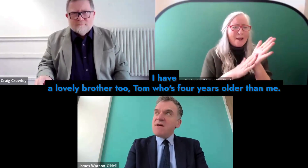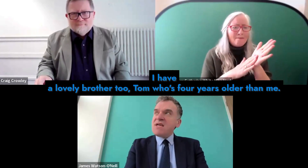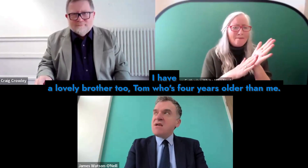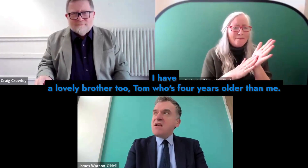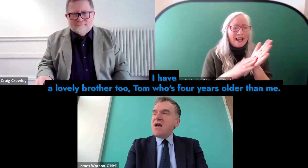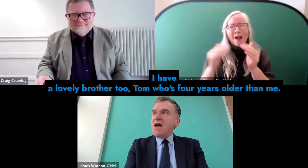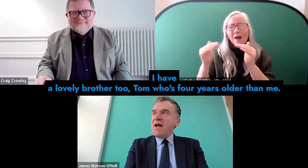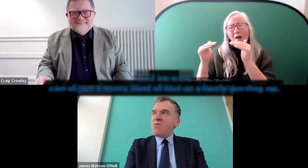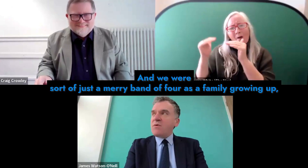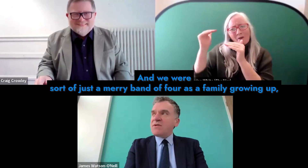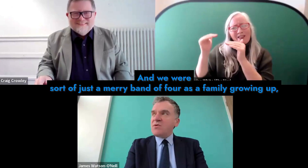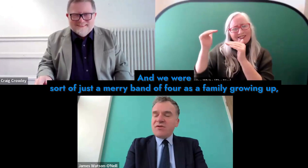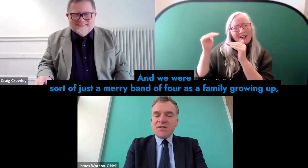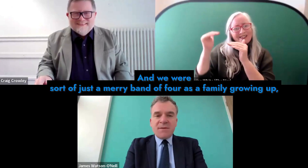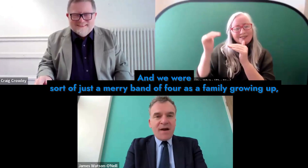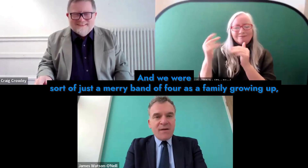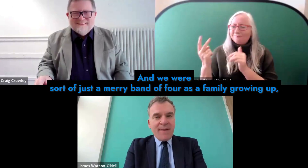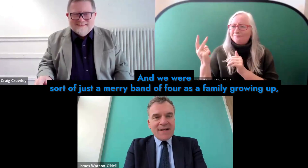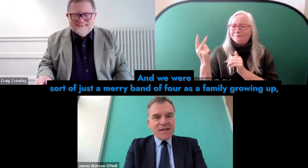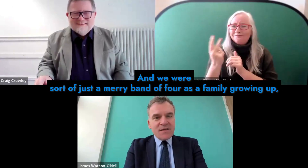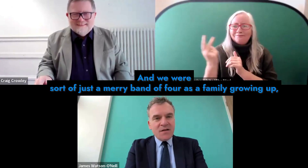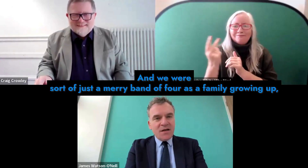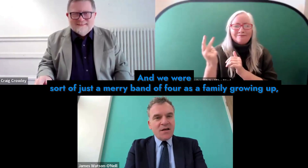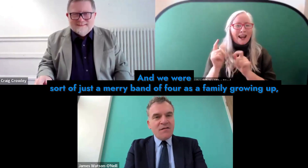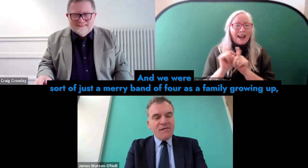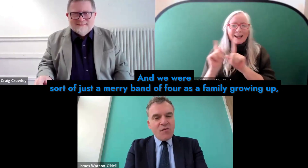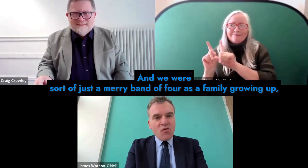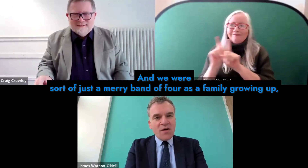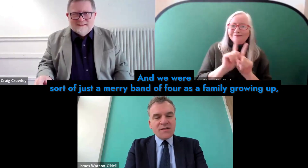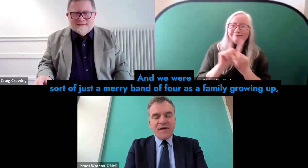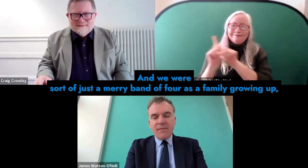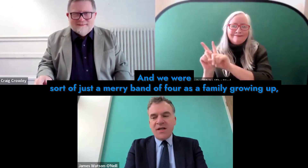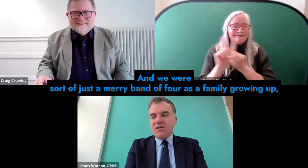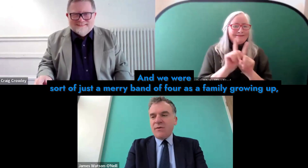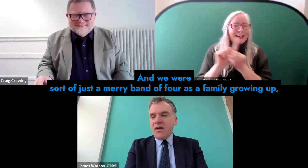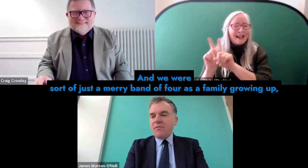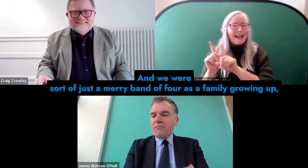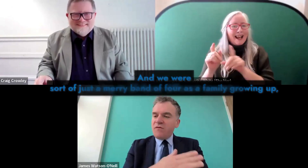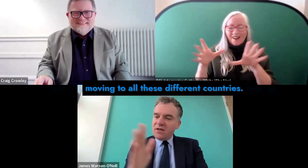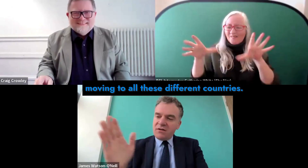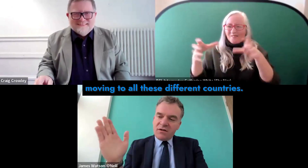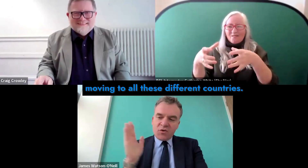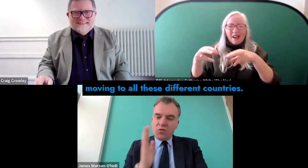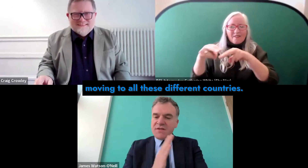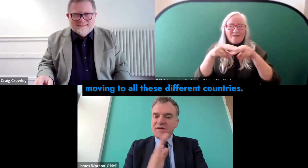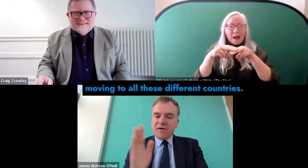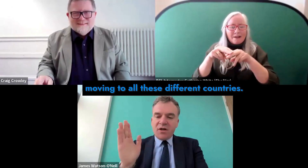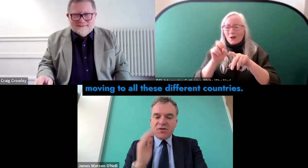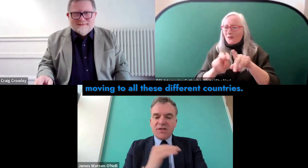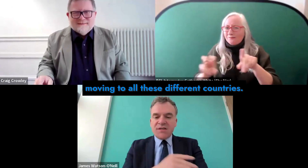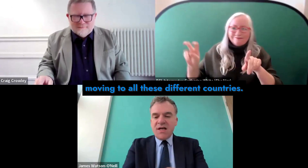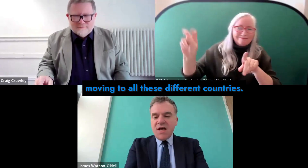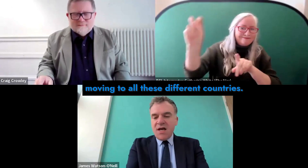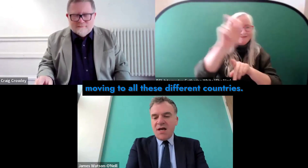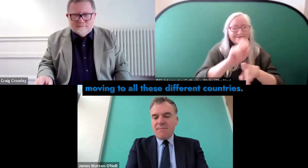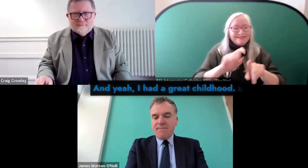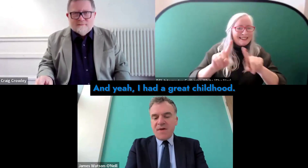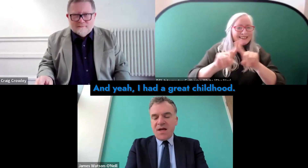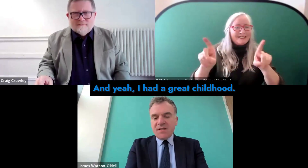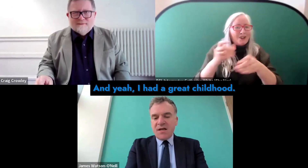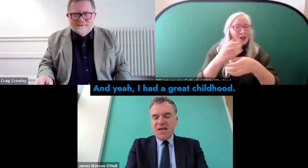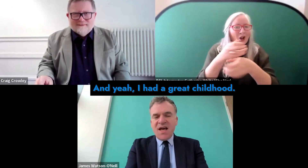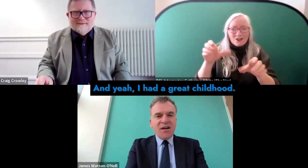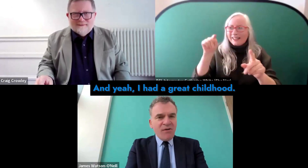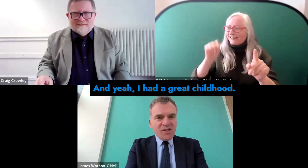who's 4 years older than me, and we were sort of just a merry band of four as a family growing up, moving to all these different countries.